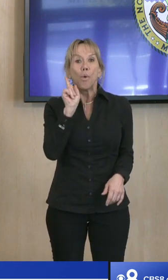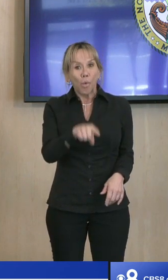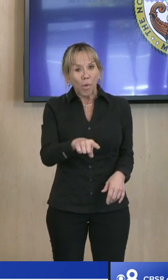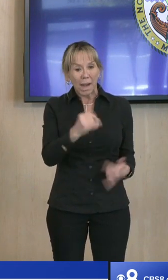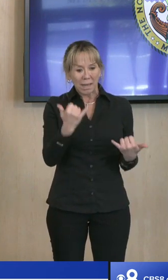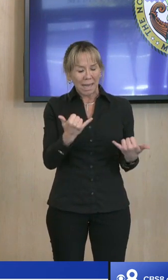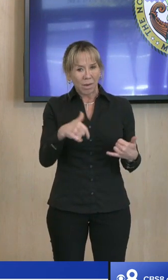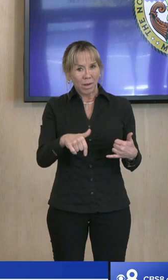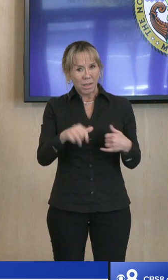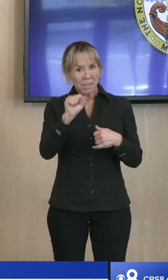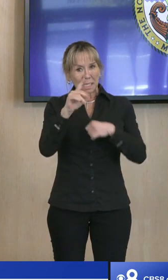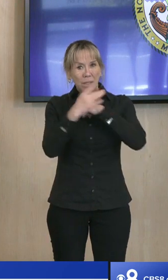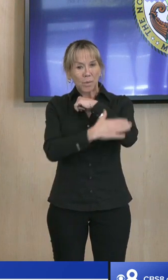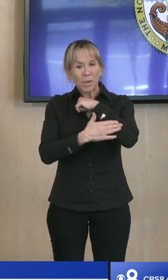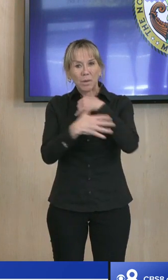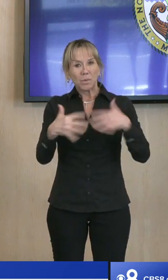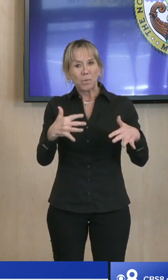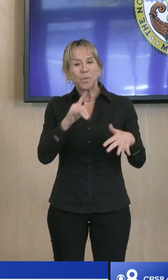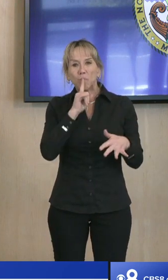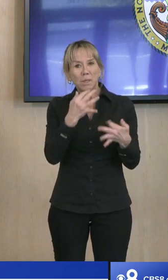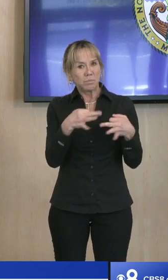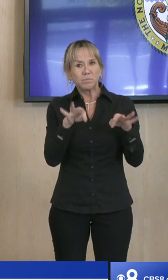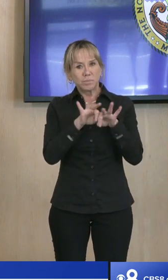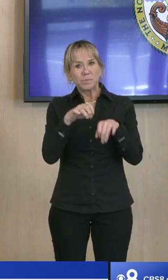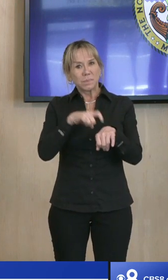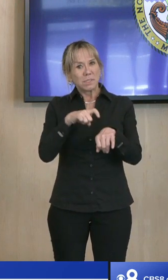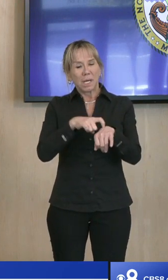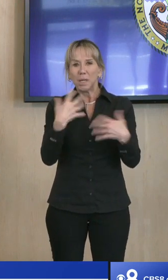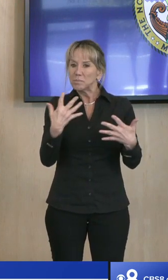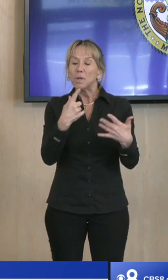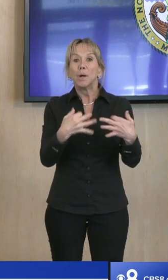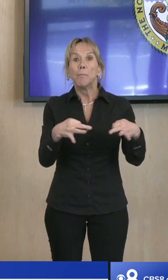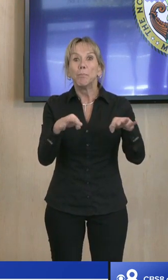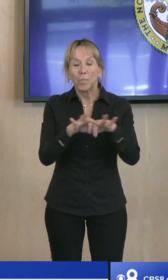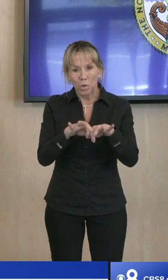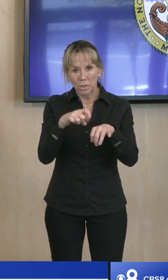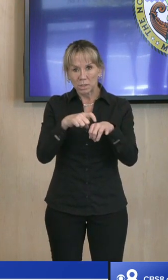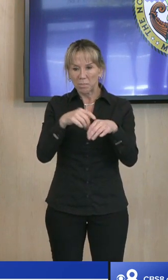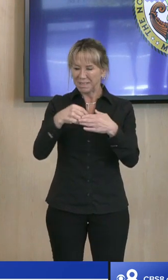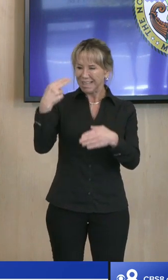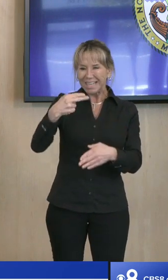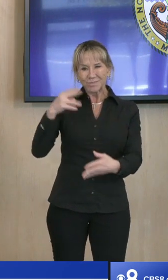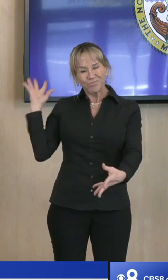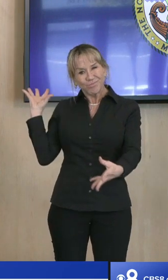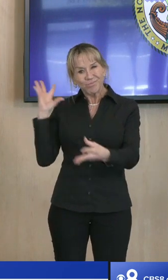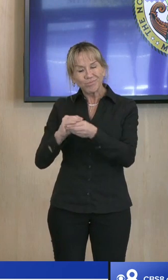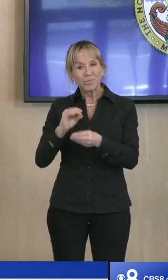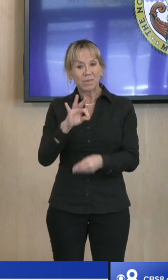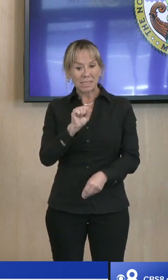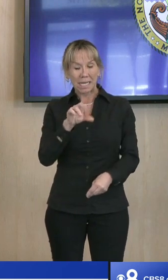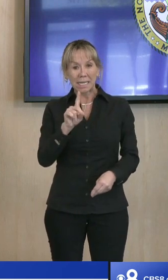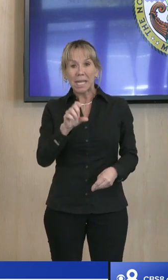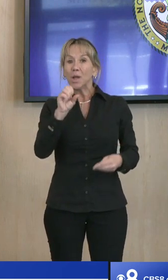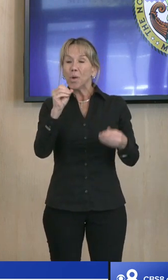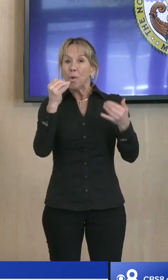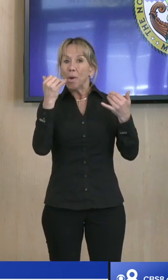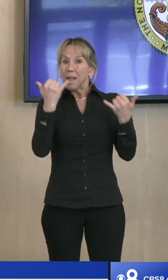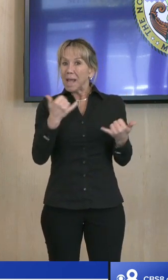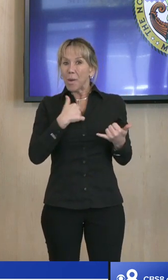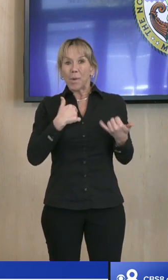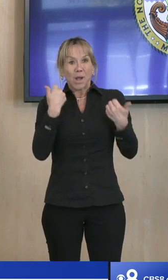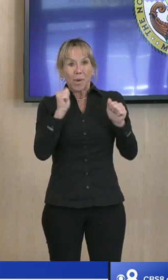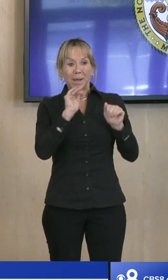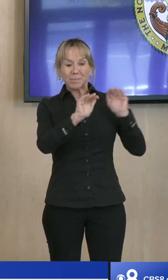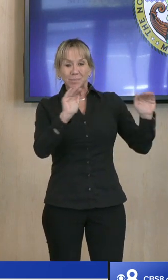our county's public health history right now. And I think the days of trying to get voluntary compliance